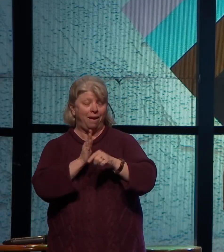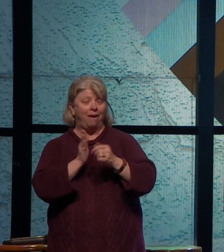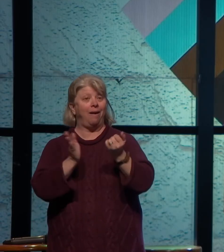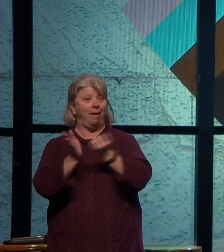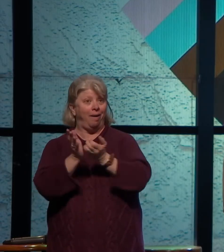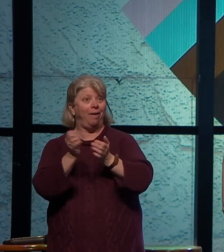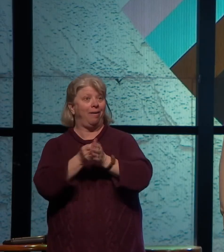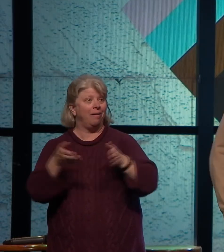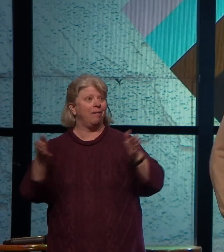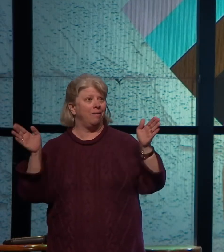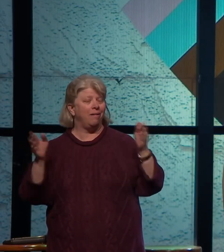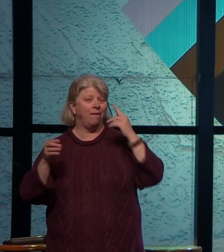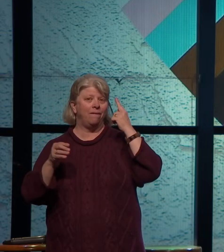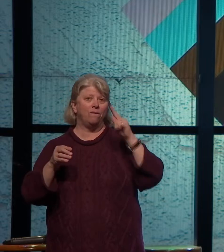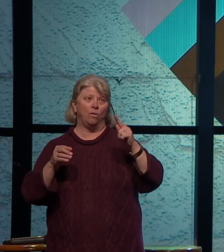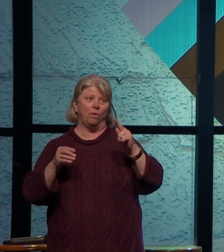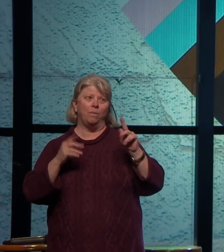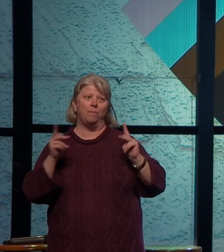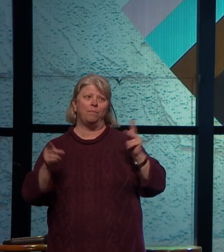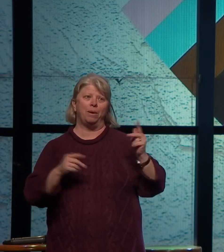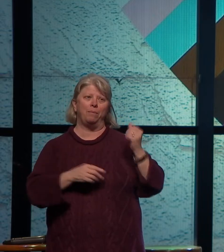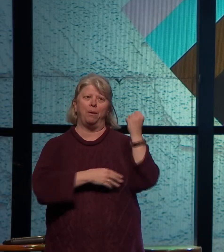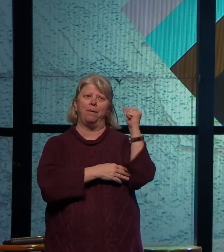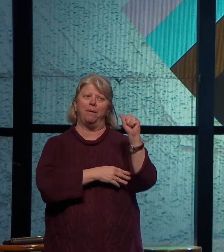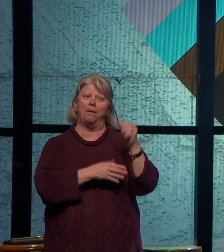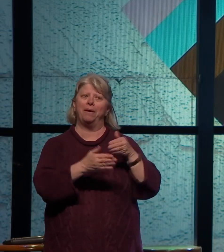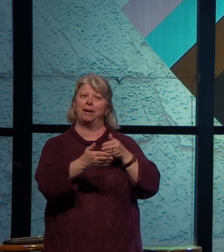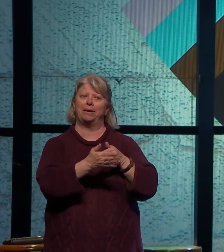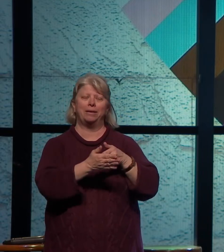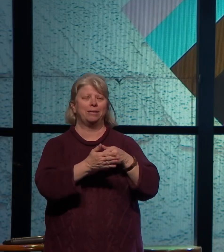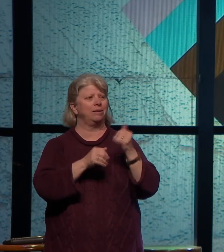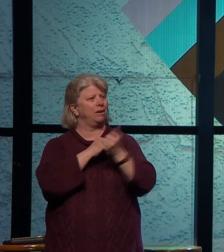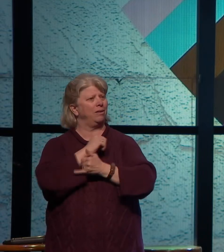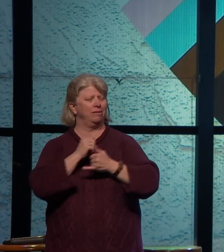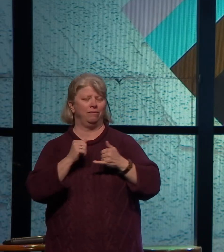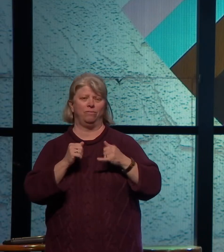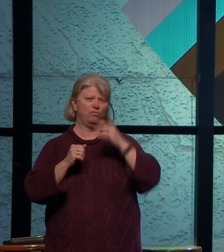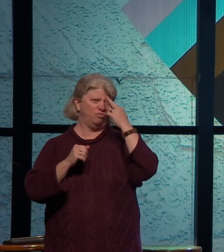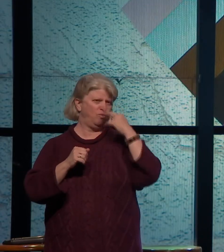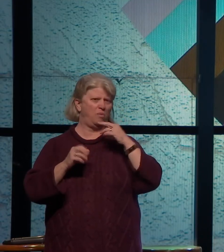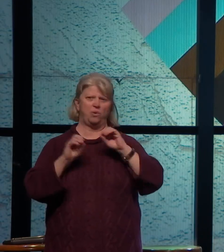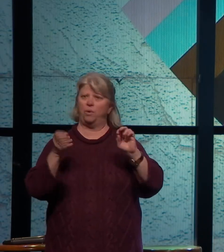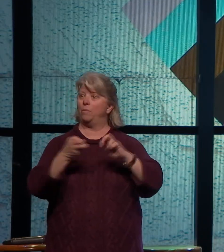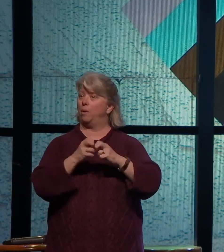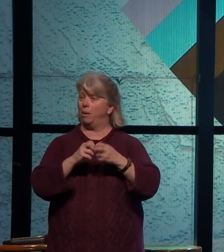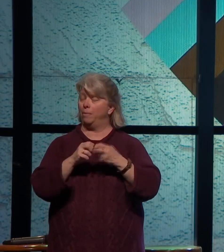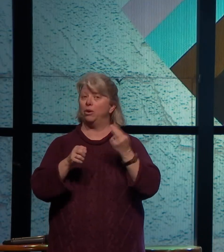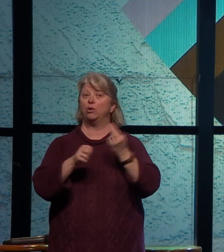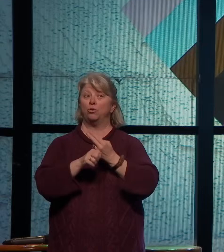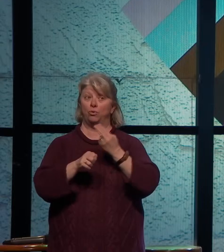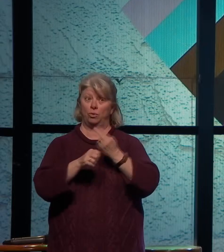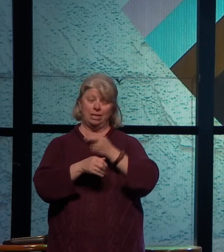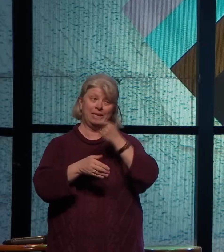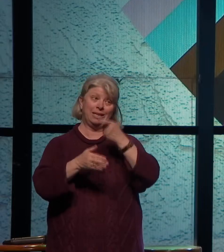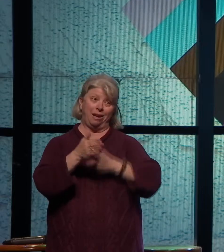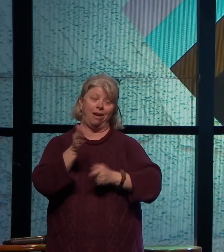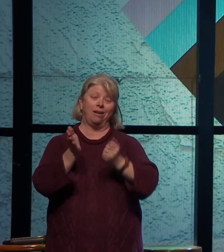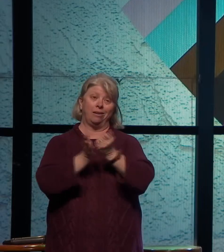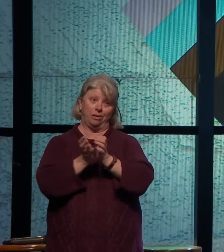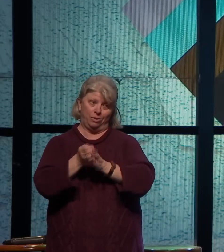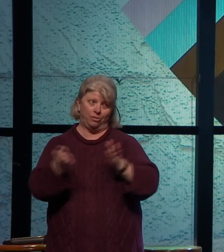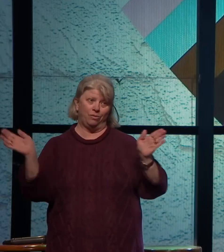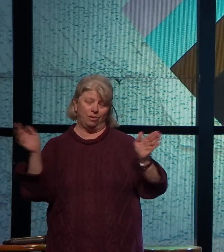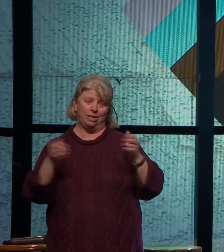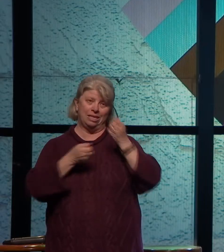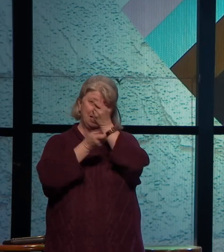to crucify insurrectionists. Rome had no problems with using iron and the cost of a crucifixion to